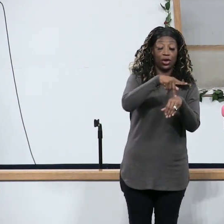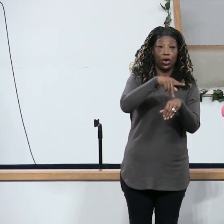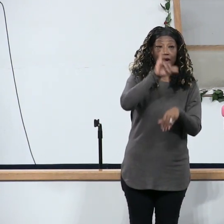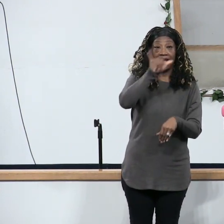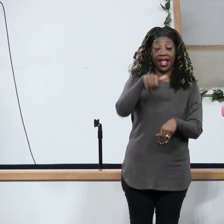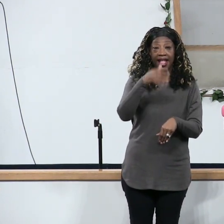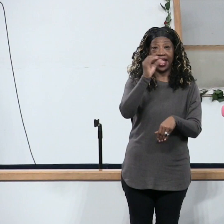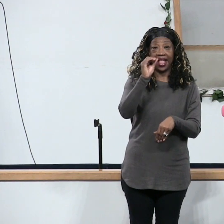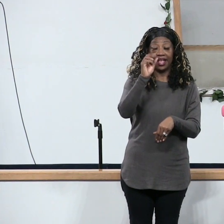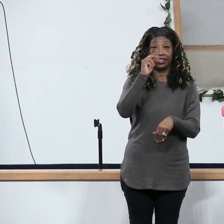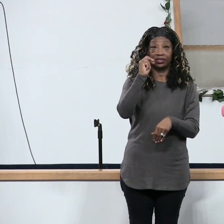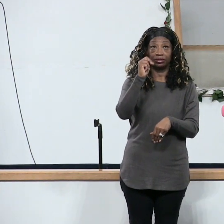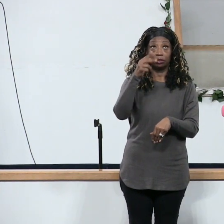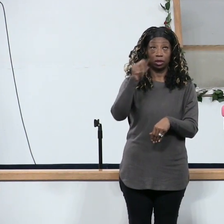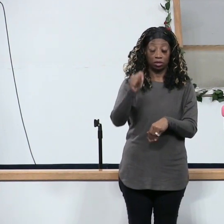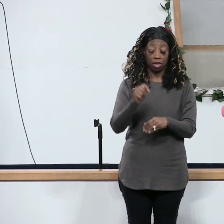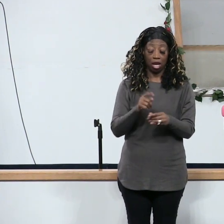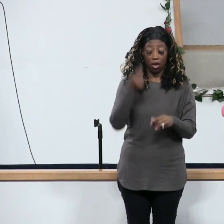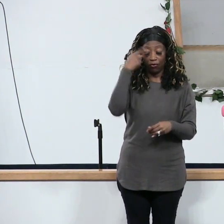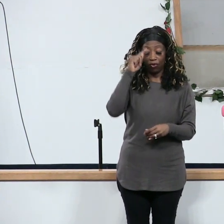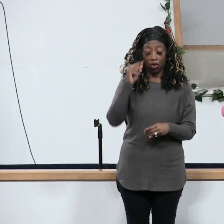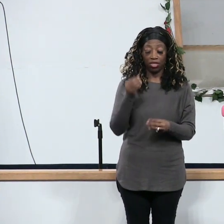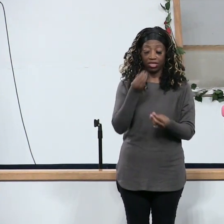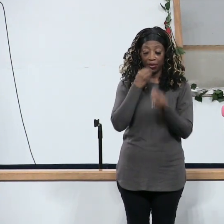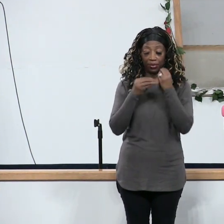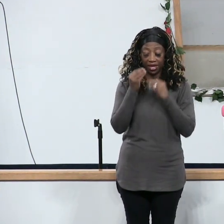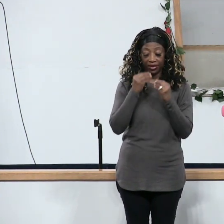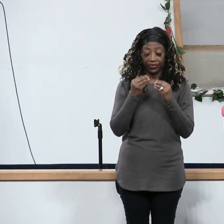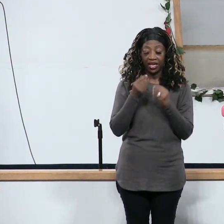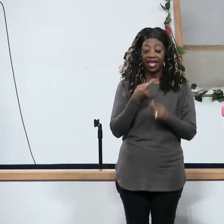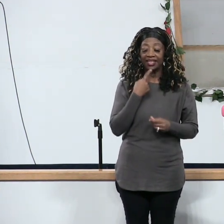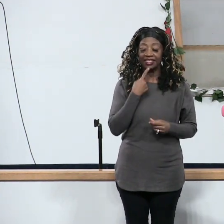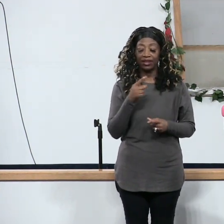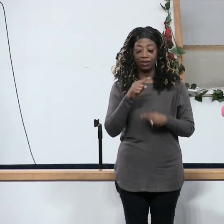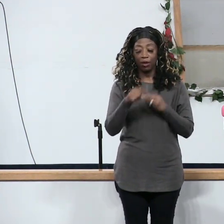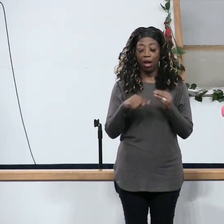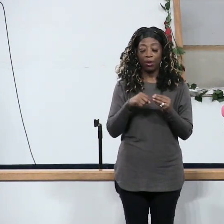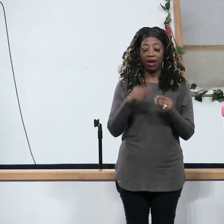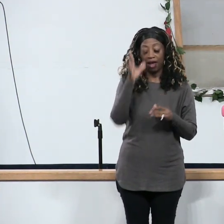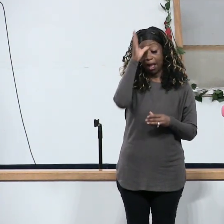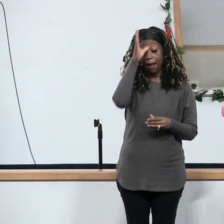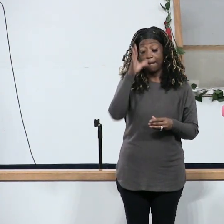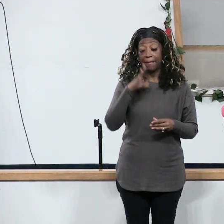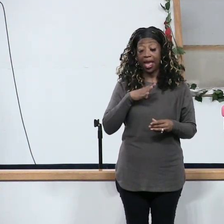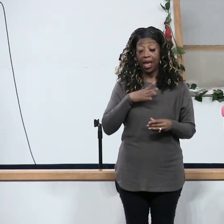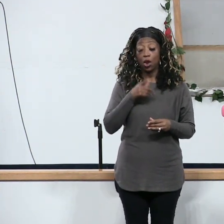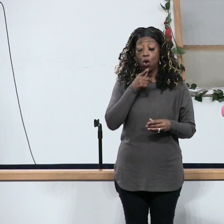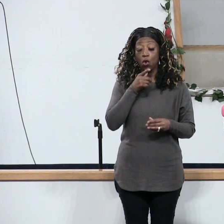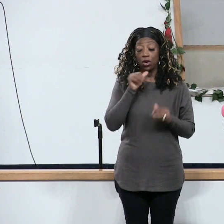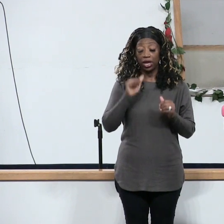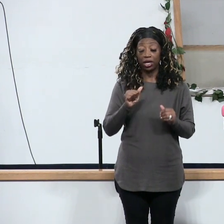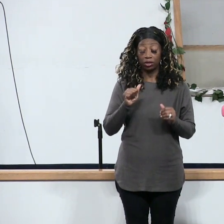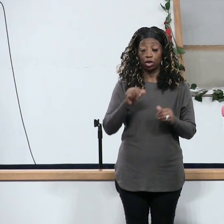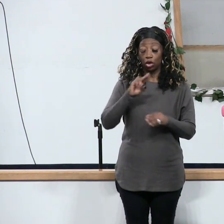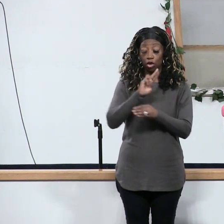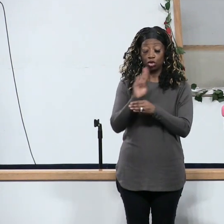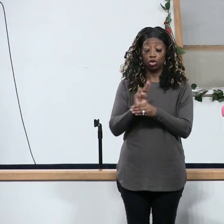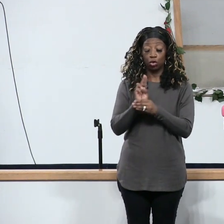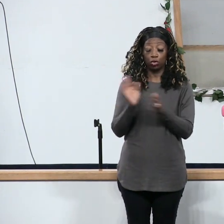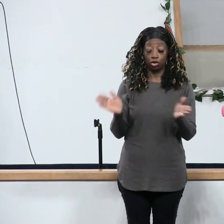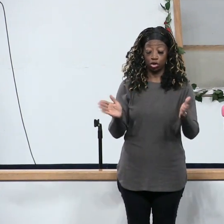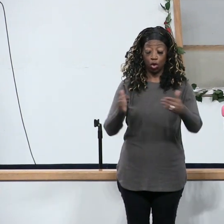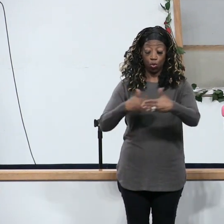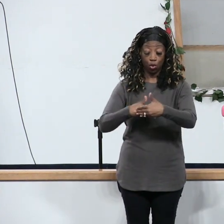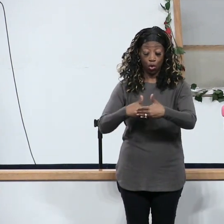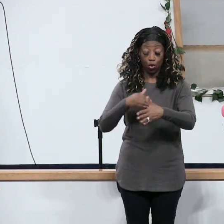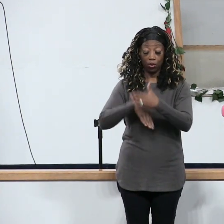the meal. Jesus told them about a man who would let them be able to use the upper room in his house so that they can have